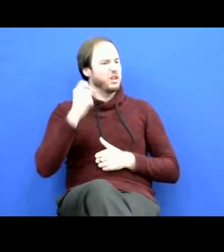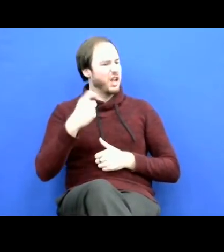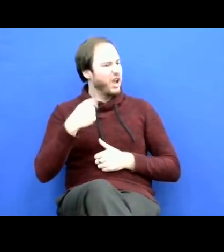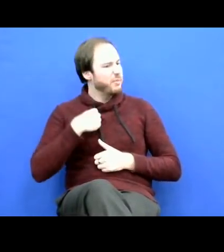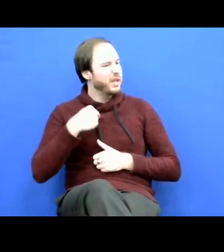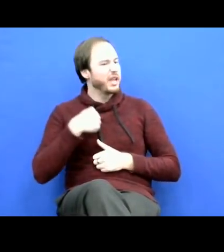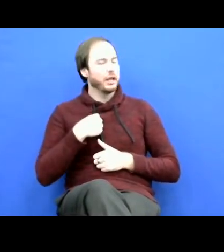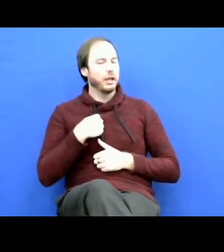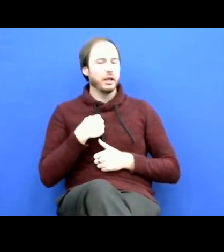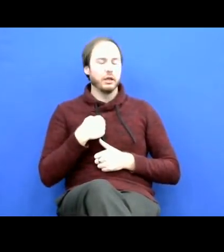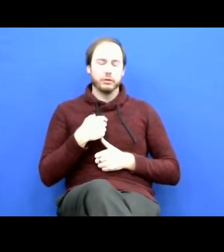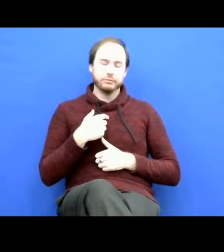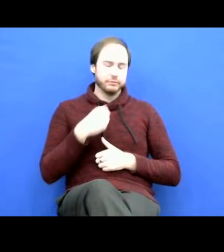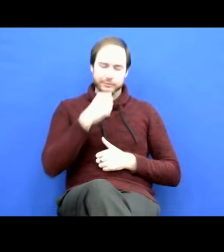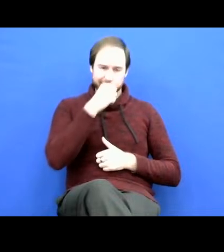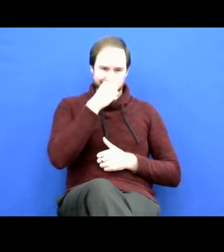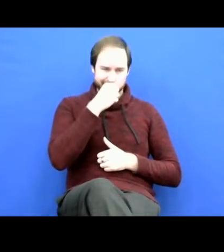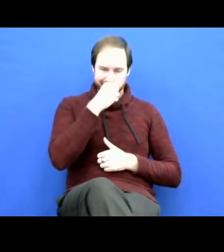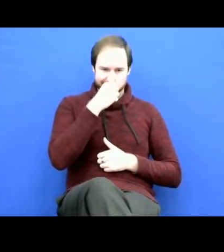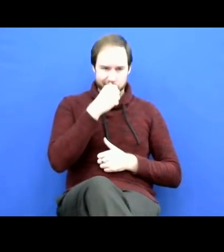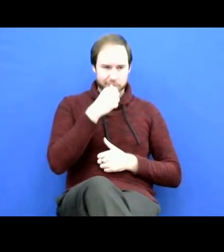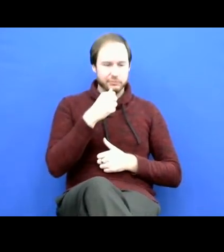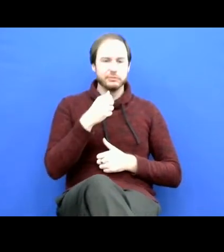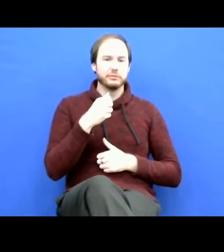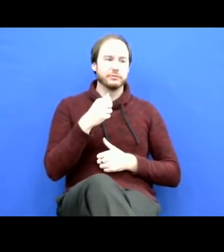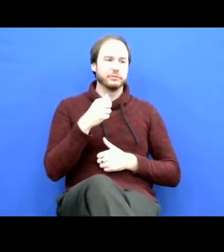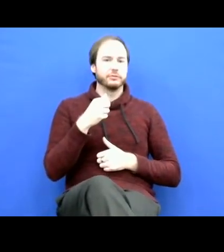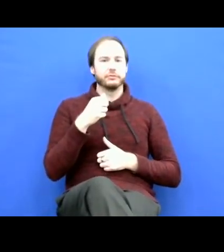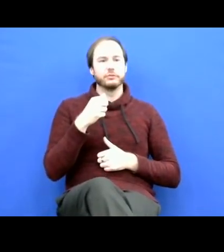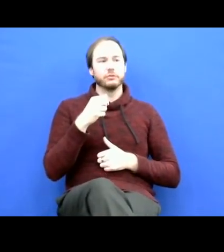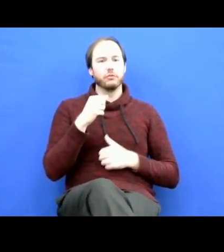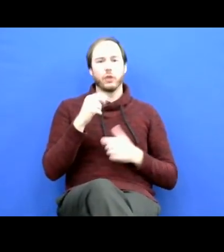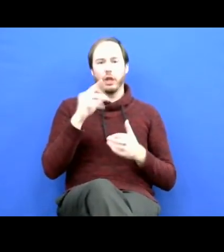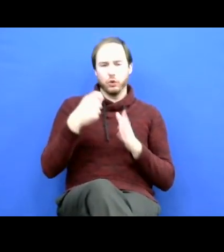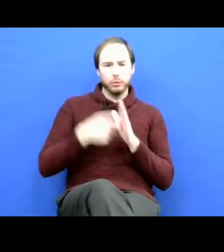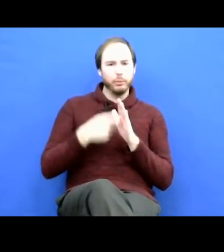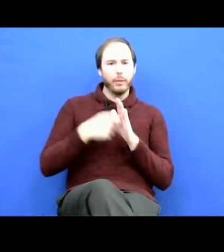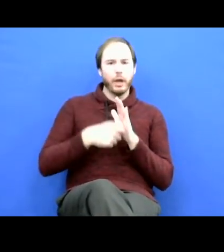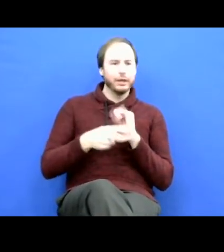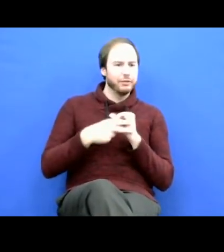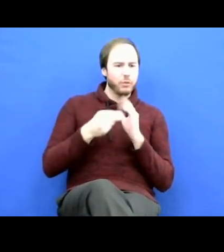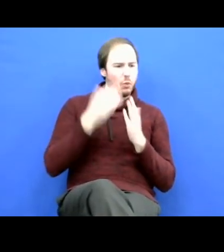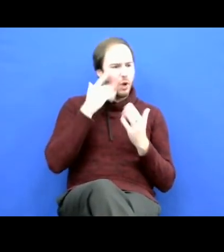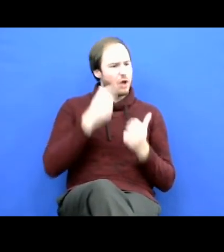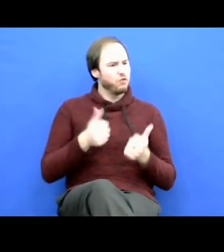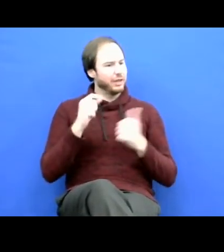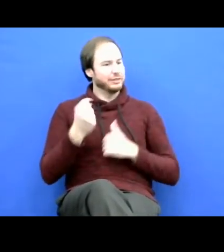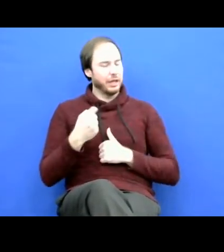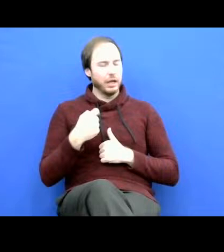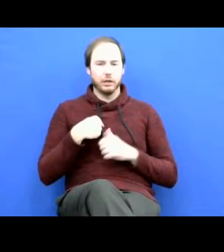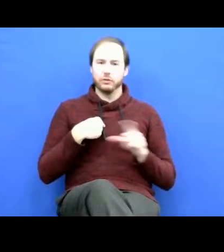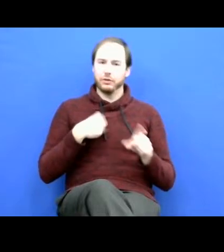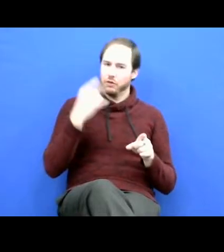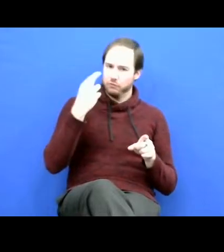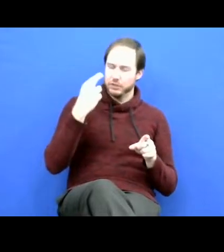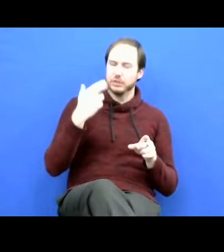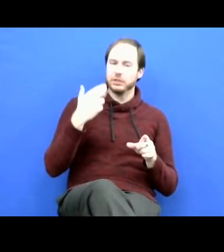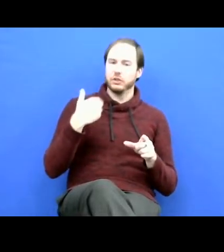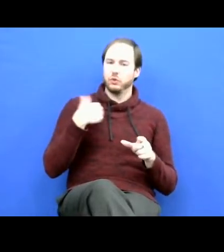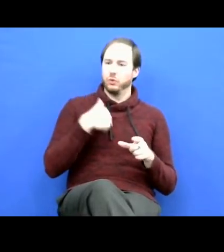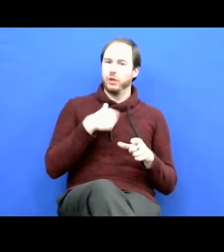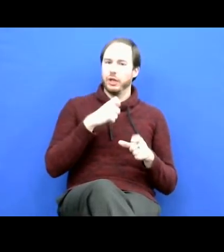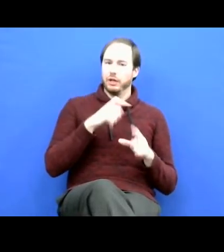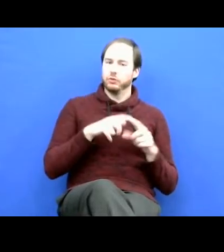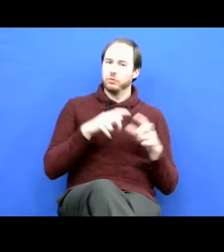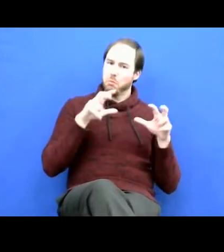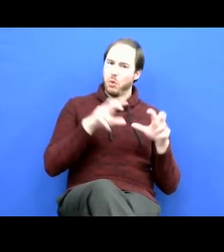were, a couple $100,000 under in expenses. So why are we raising taxes? That's why, because we put